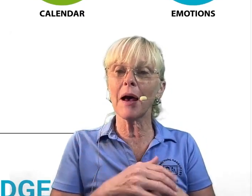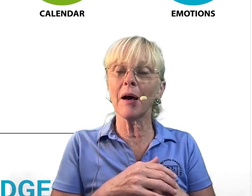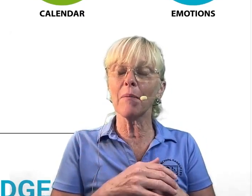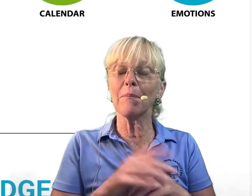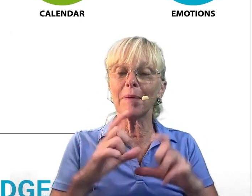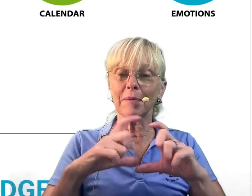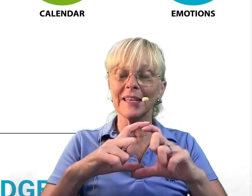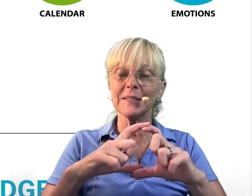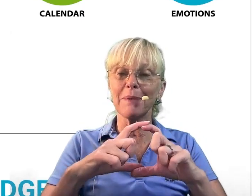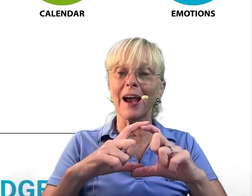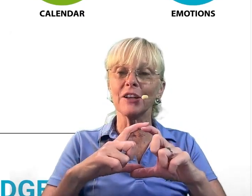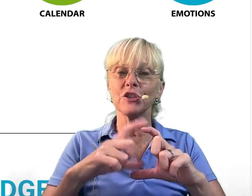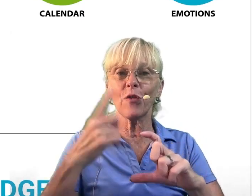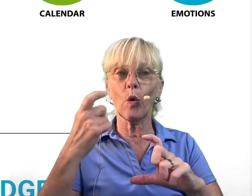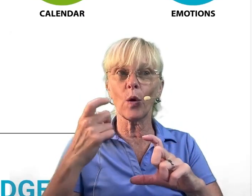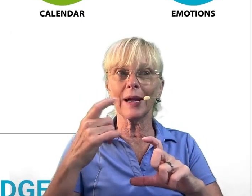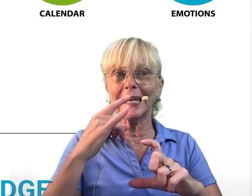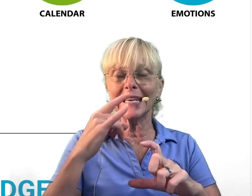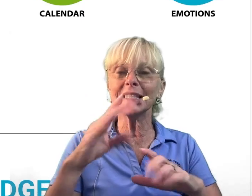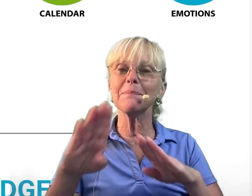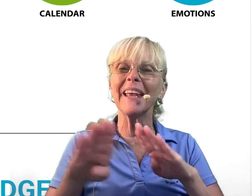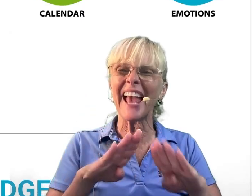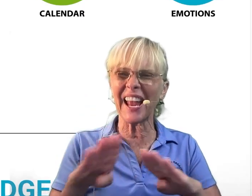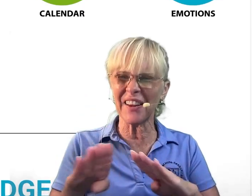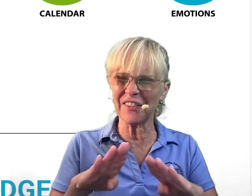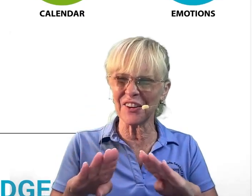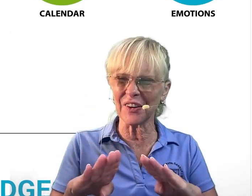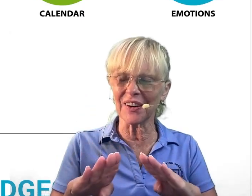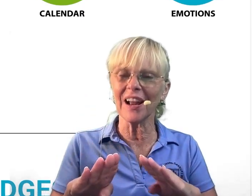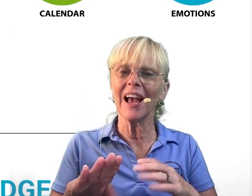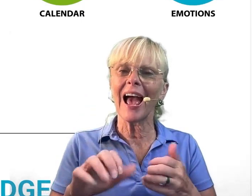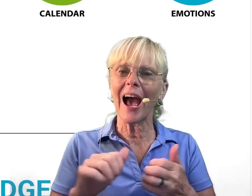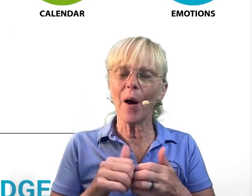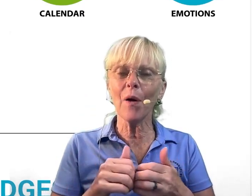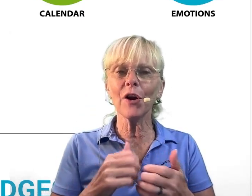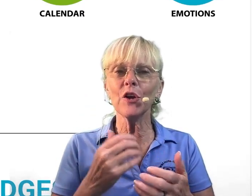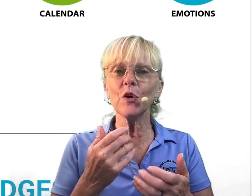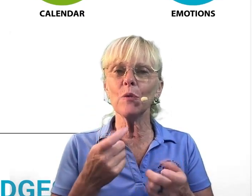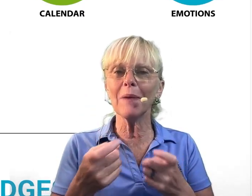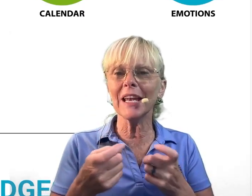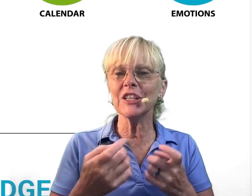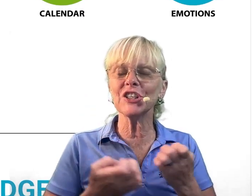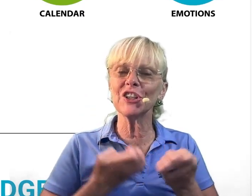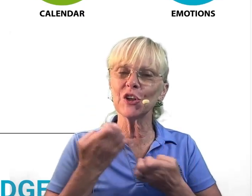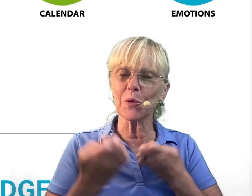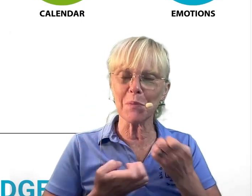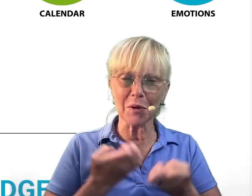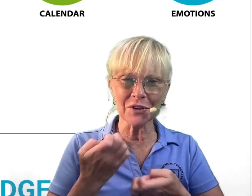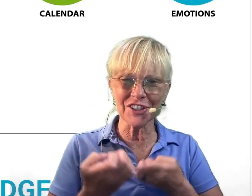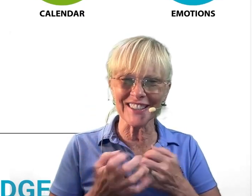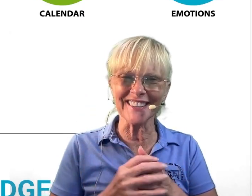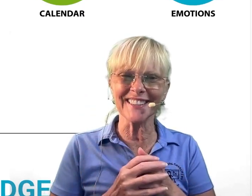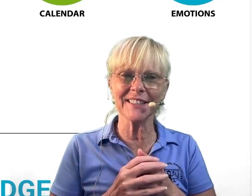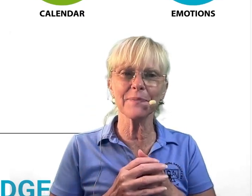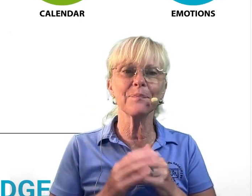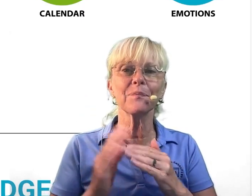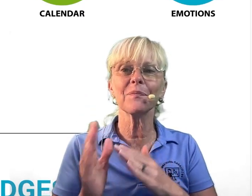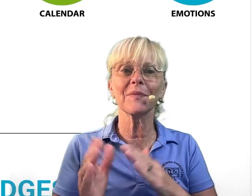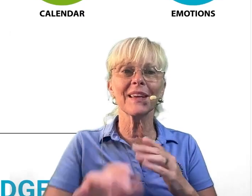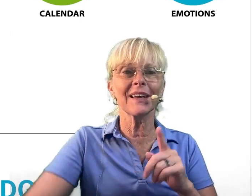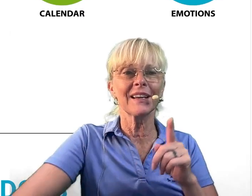this badge for kids' behavior. How are you managing your